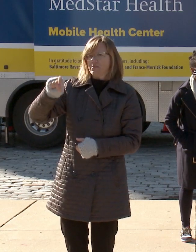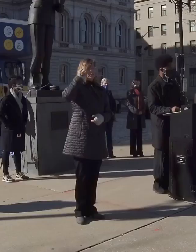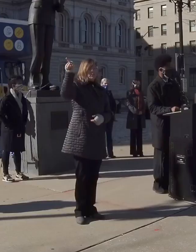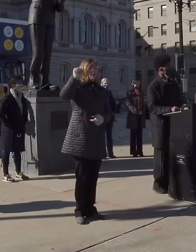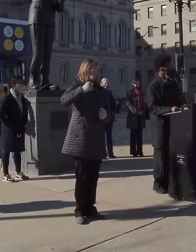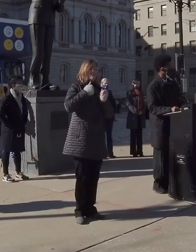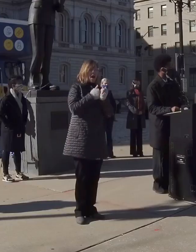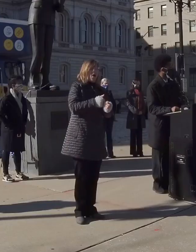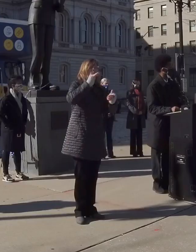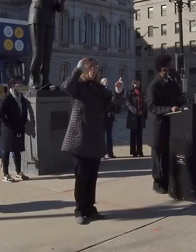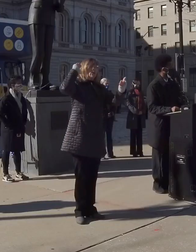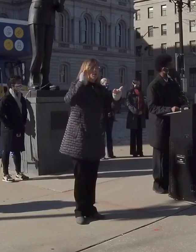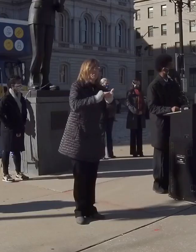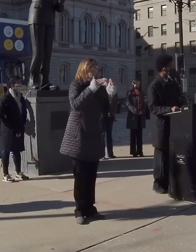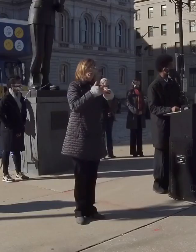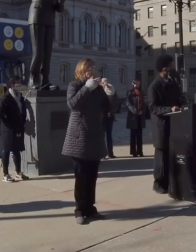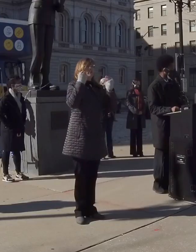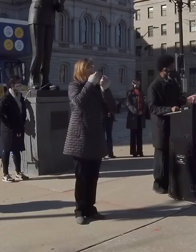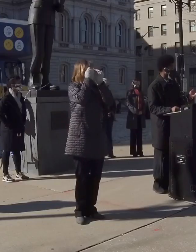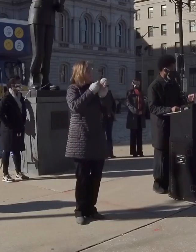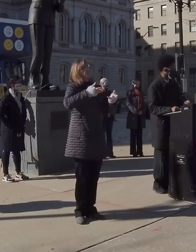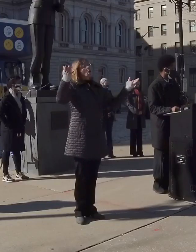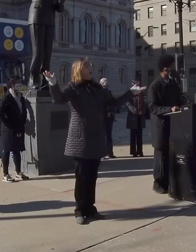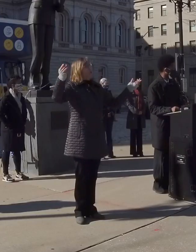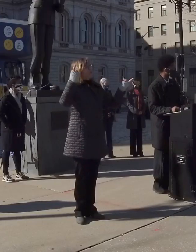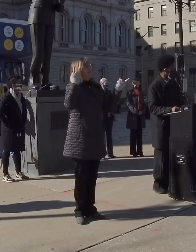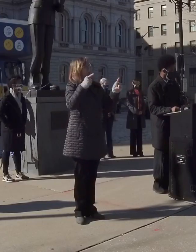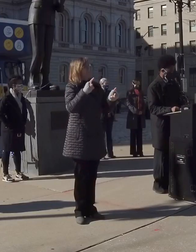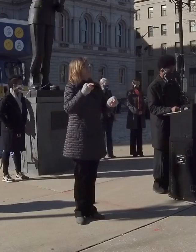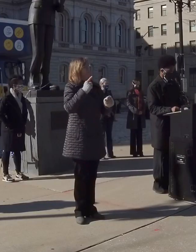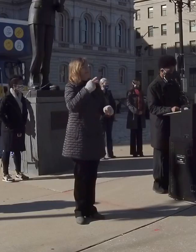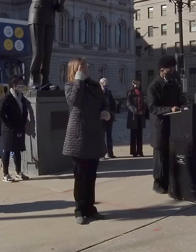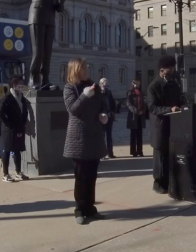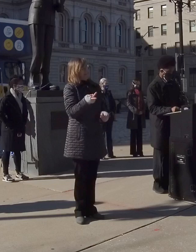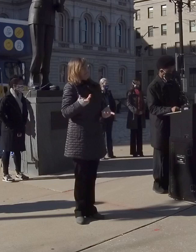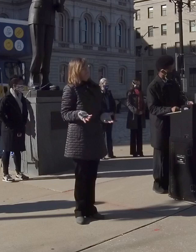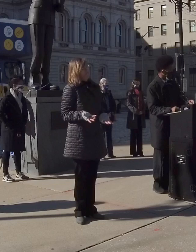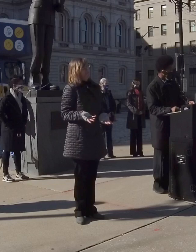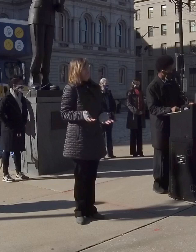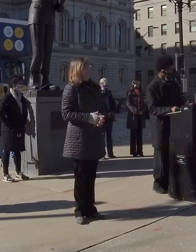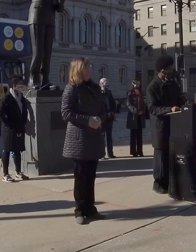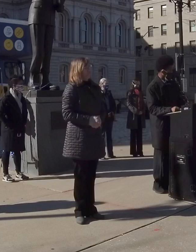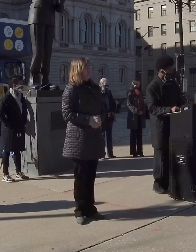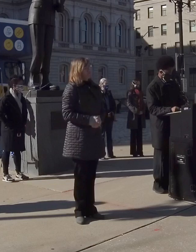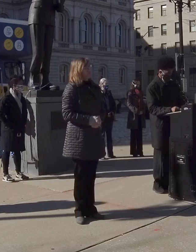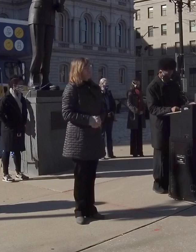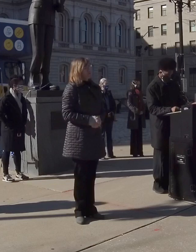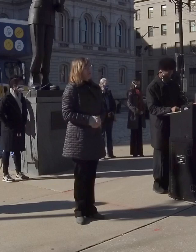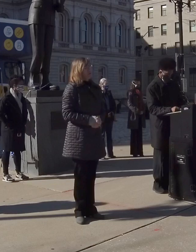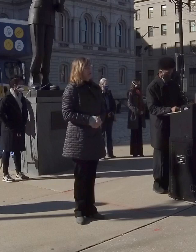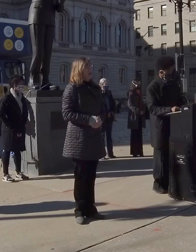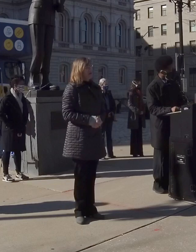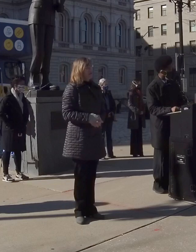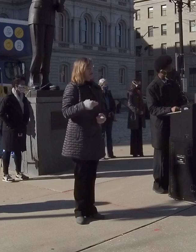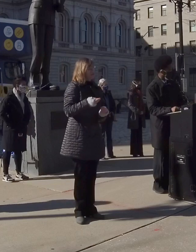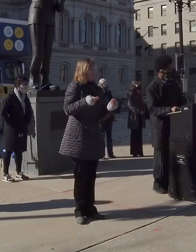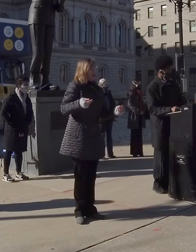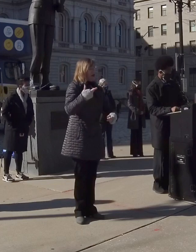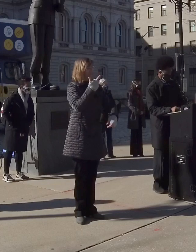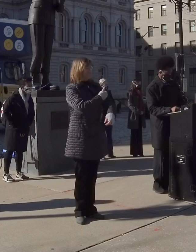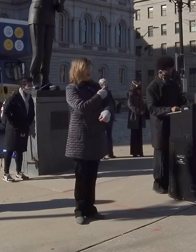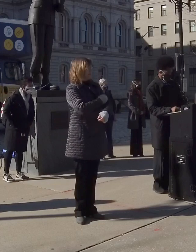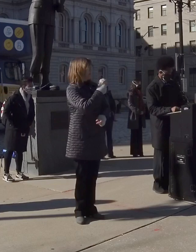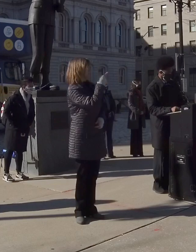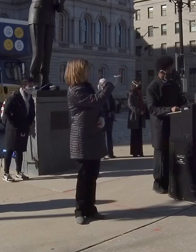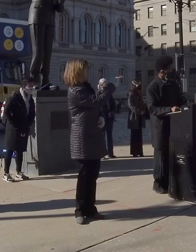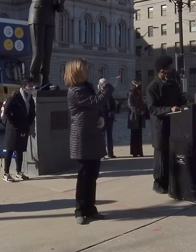this. Thank you. Well, Mr. Mayor, given the issue with supply and now with this rollout,